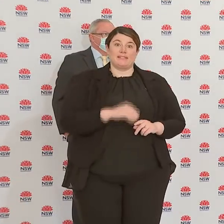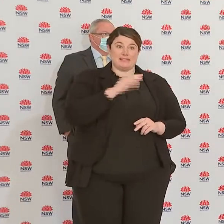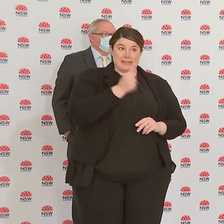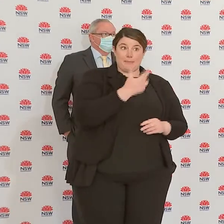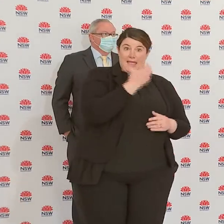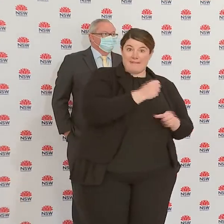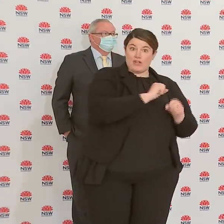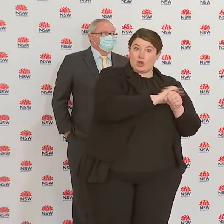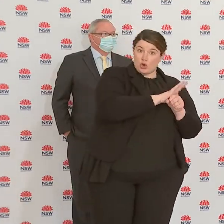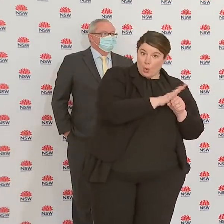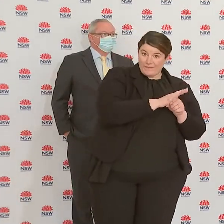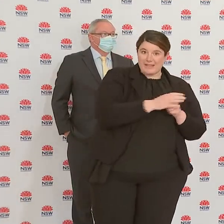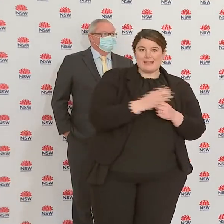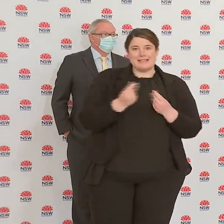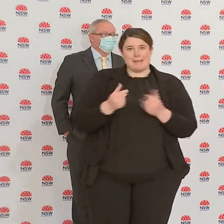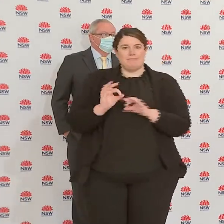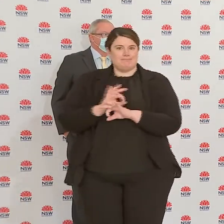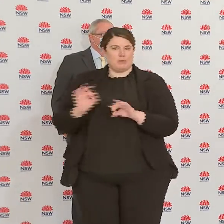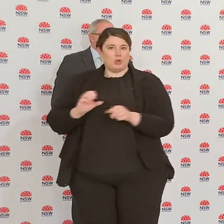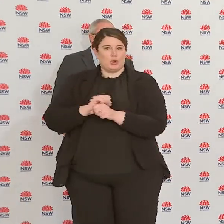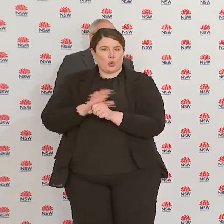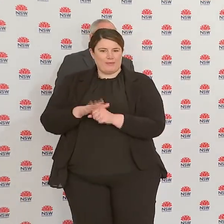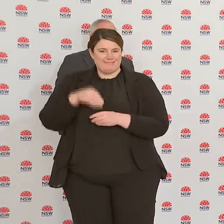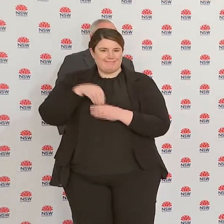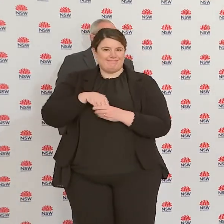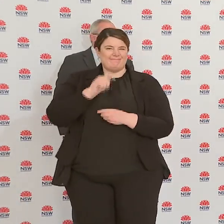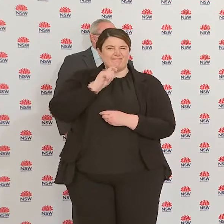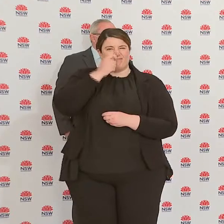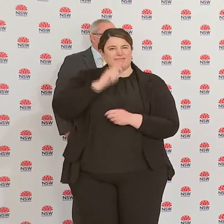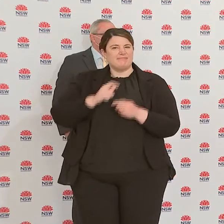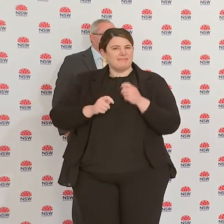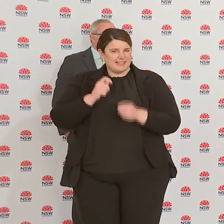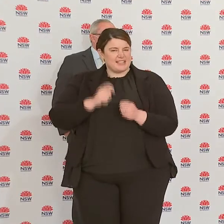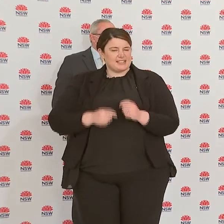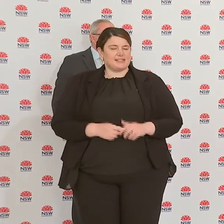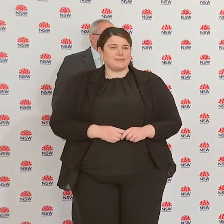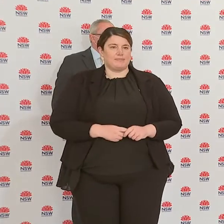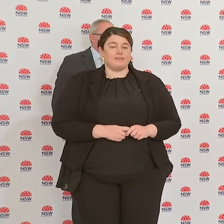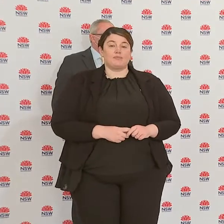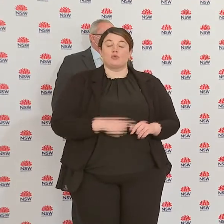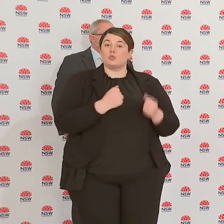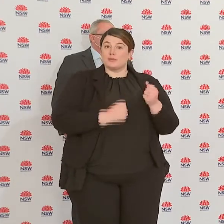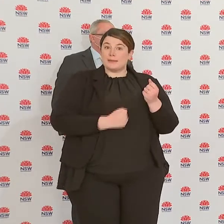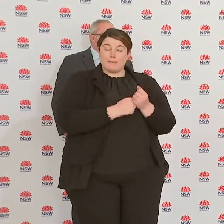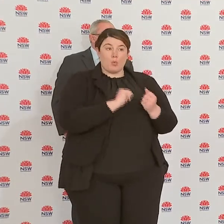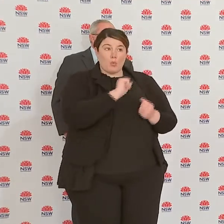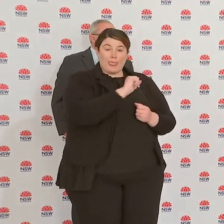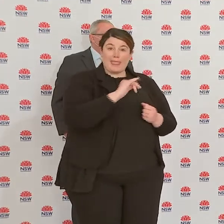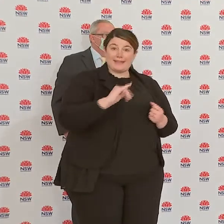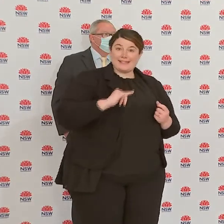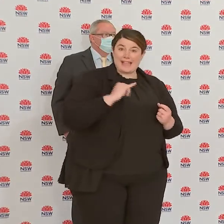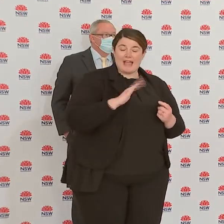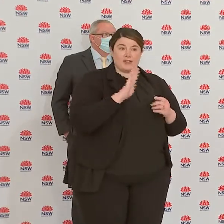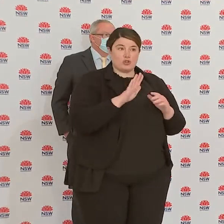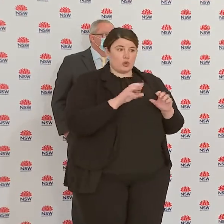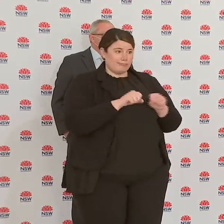some of them are COVID negative. So as a precaution, to support the staffing and to reduce any infection control risks in that facilities,